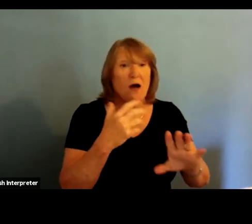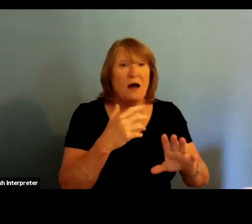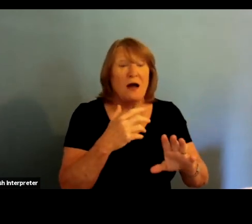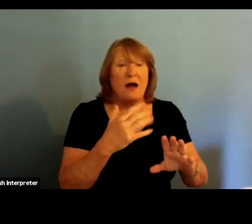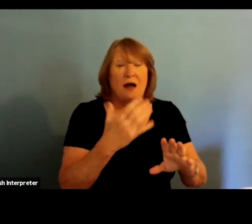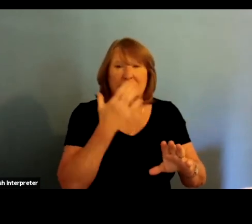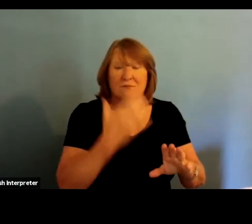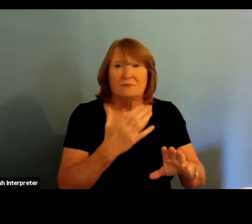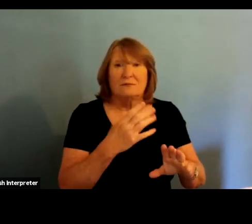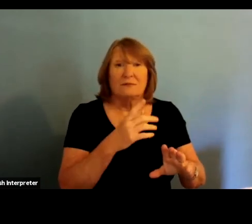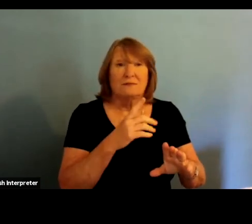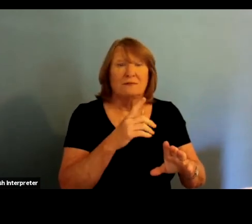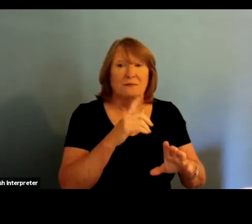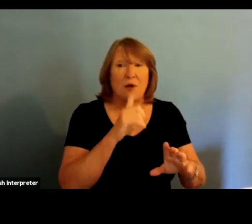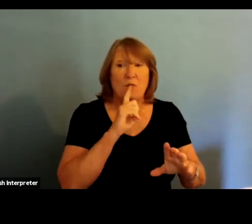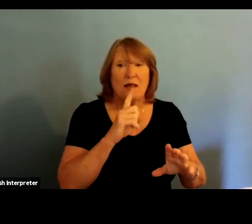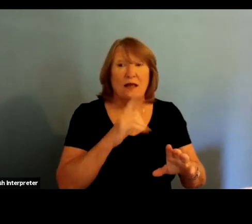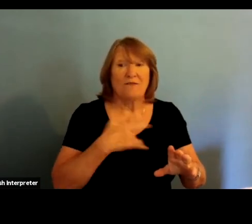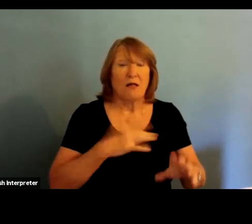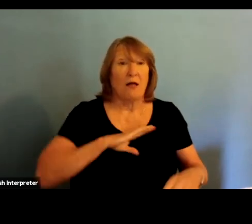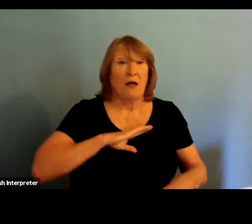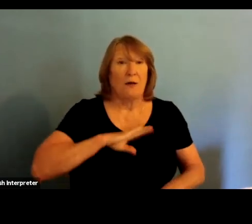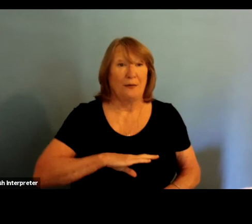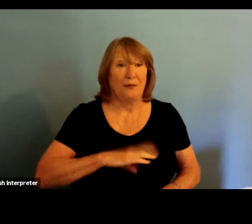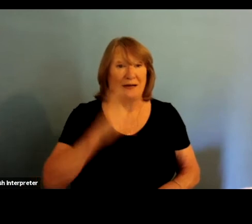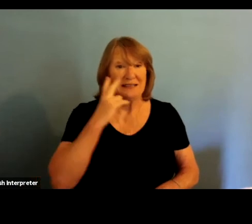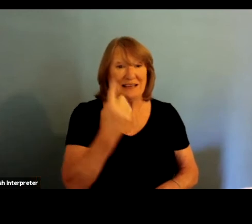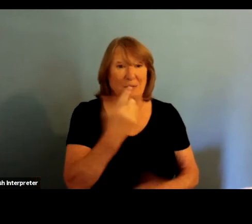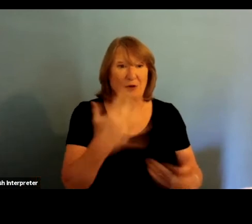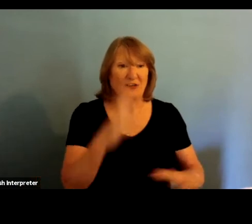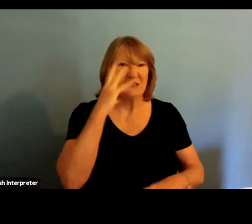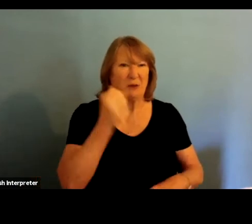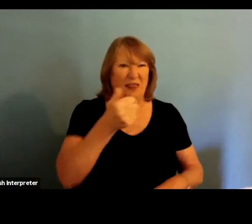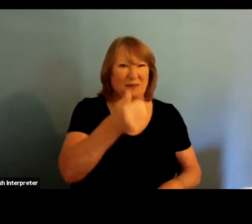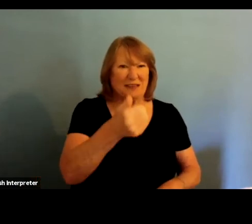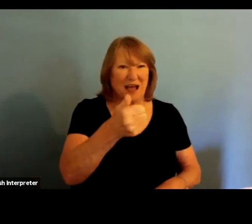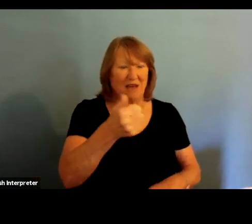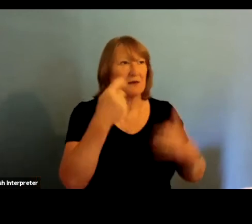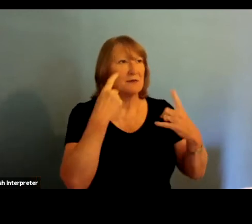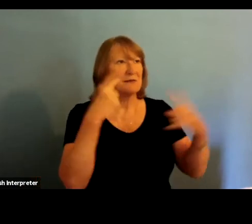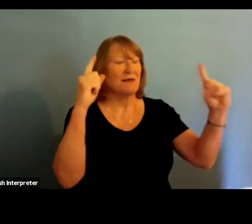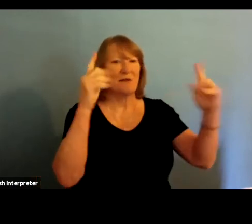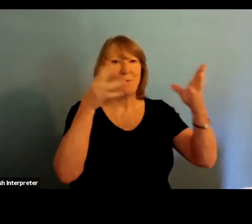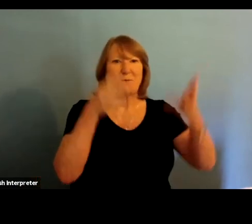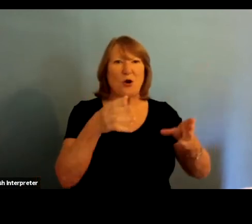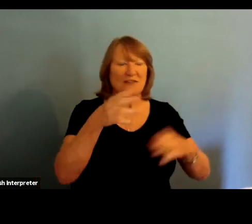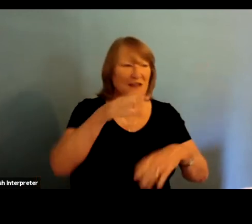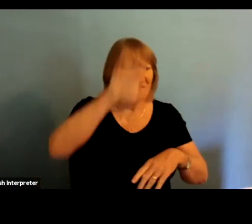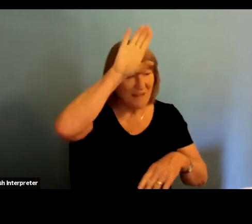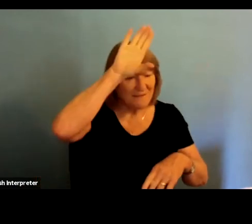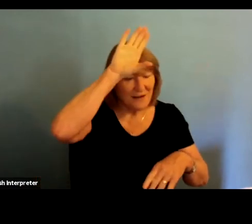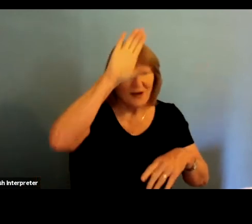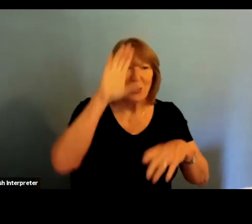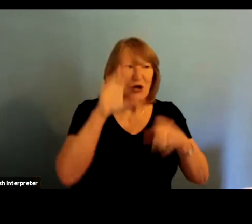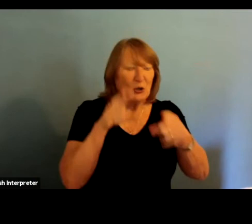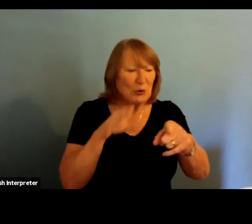just feel a sigh of relief to see somebody who's gone through it and been successful, and firefighter, like you said, who would